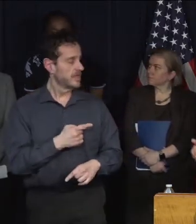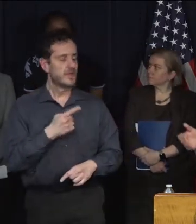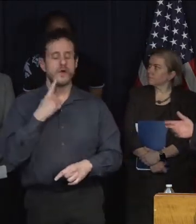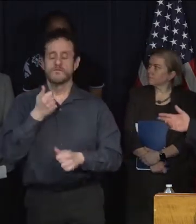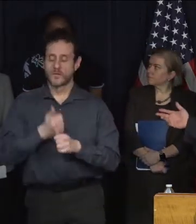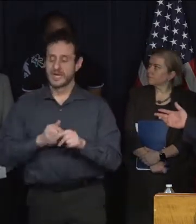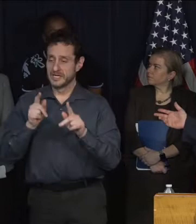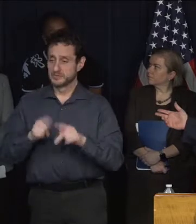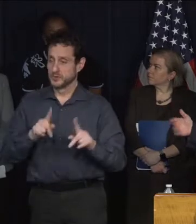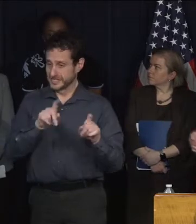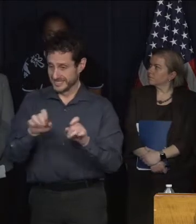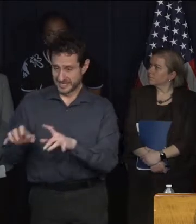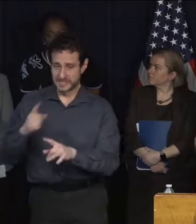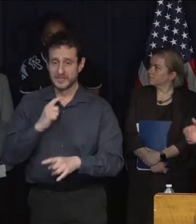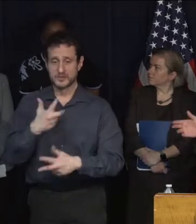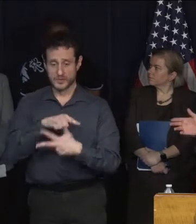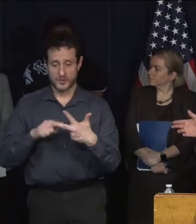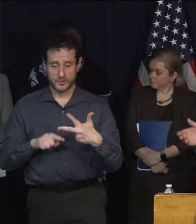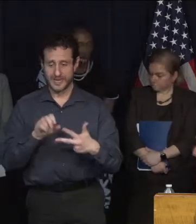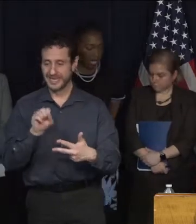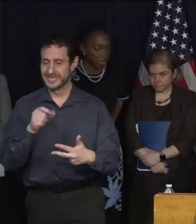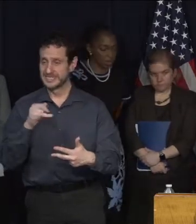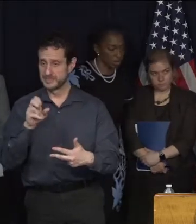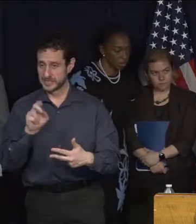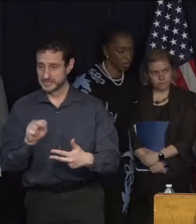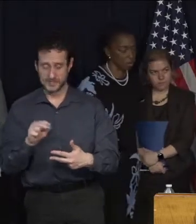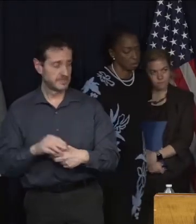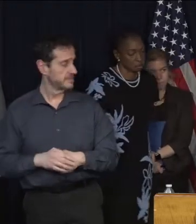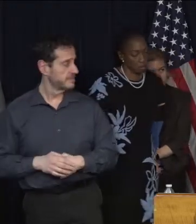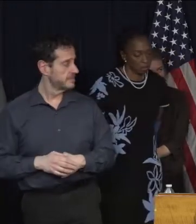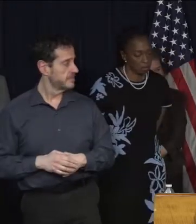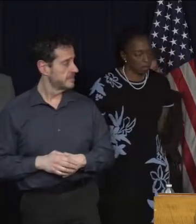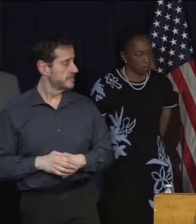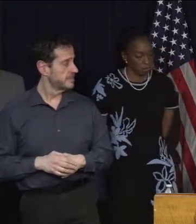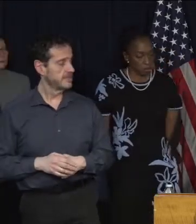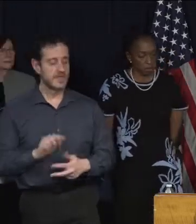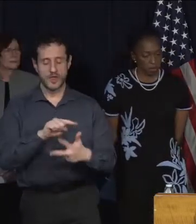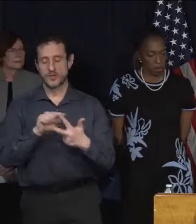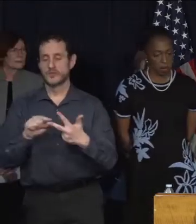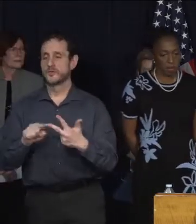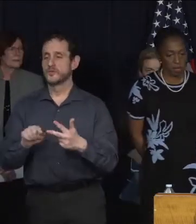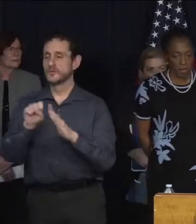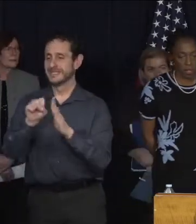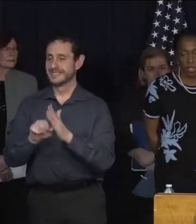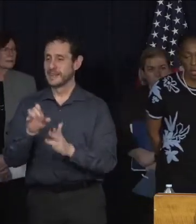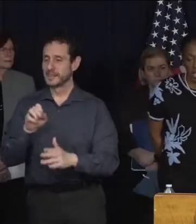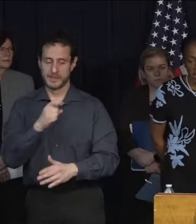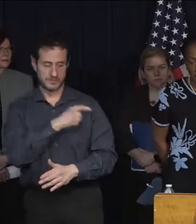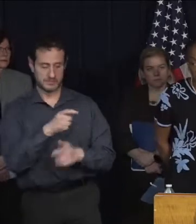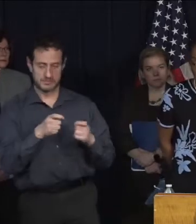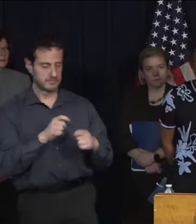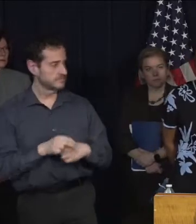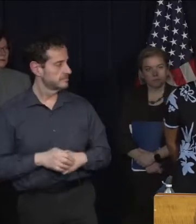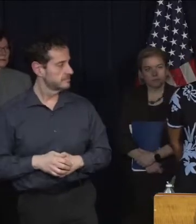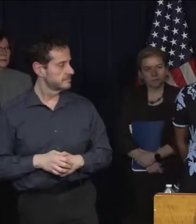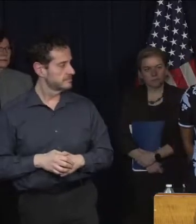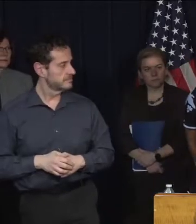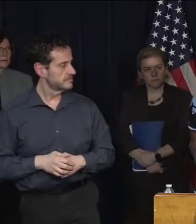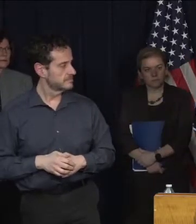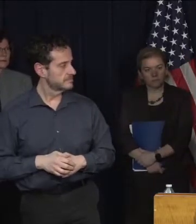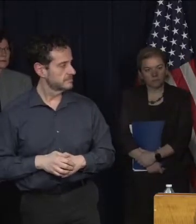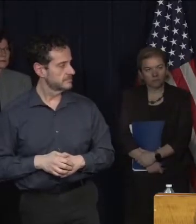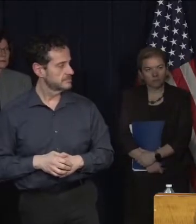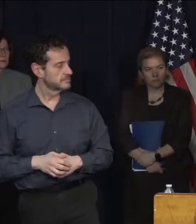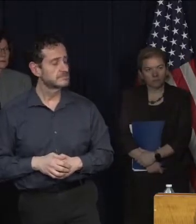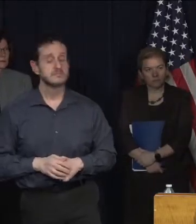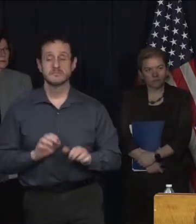gets tested. And I'd ask Dr. Azika to join us because the 3 labs, which are state labs, are under her jurisdiction. So it can range anywhere